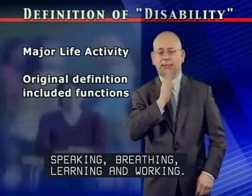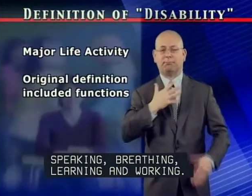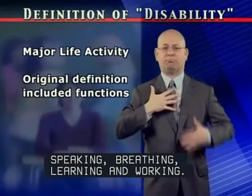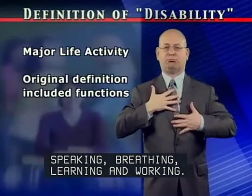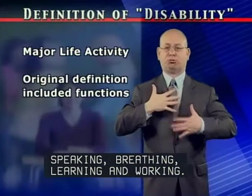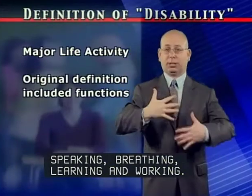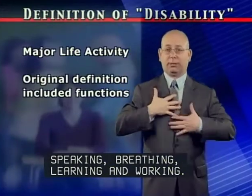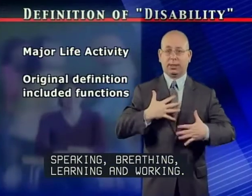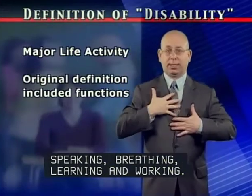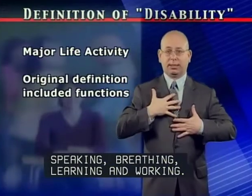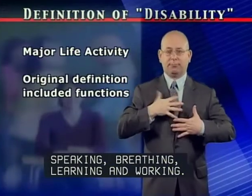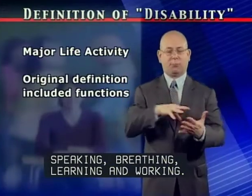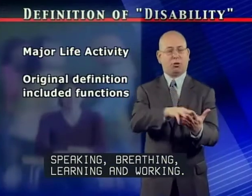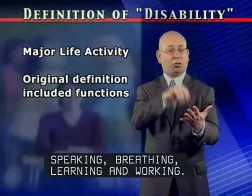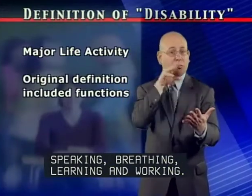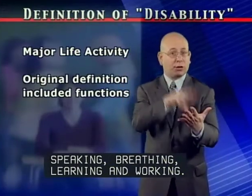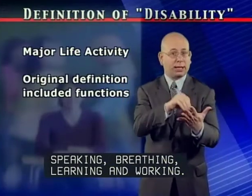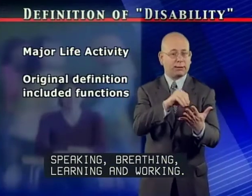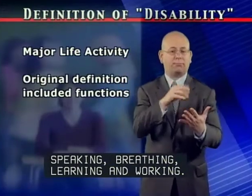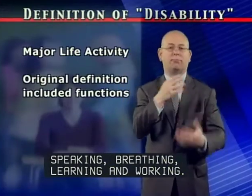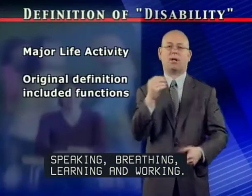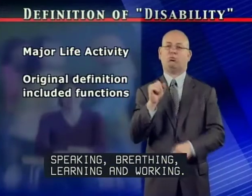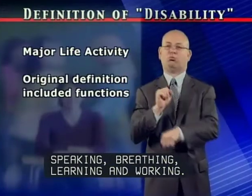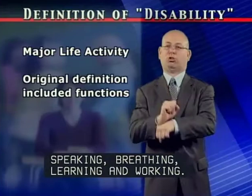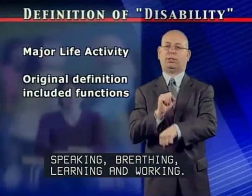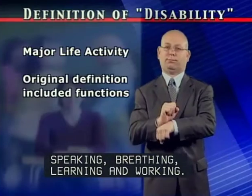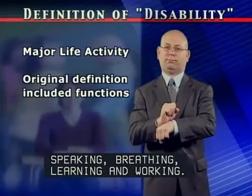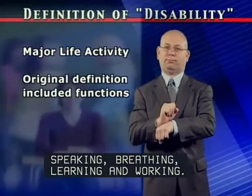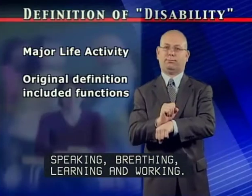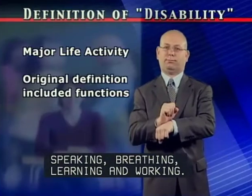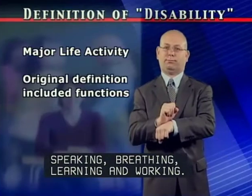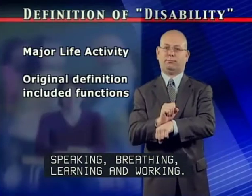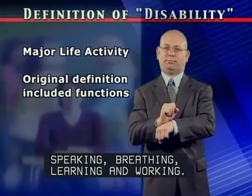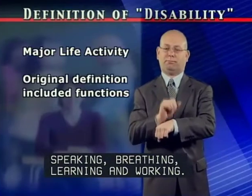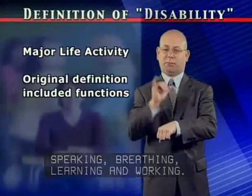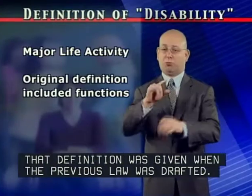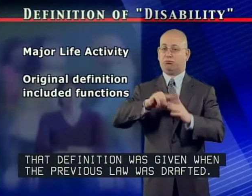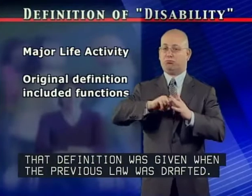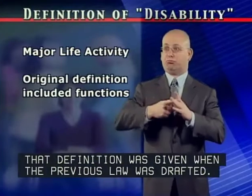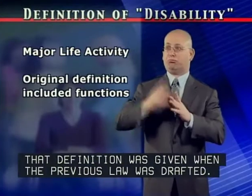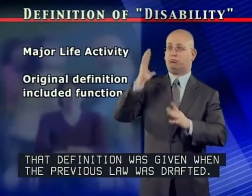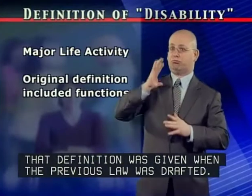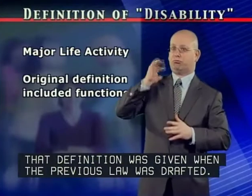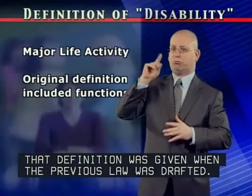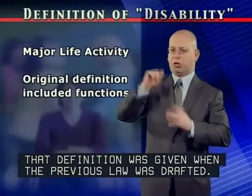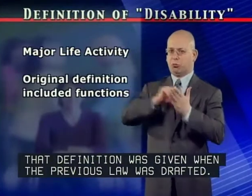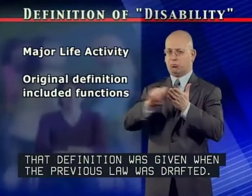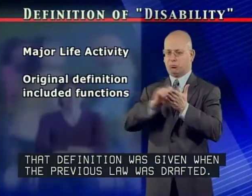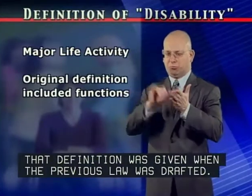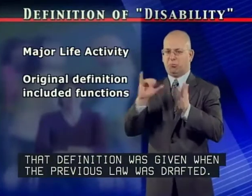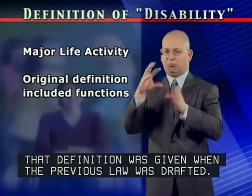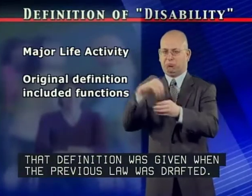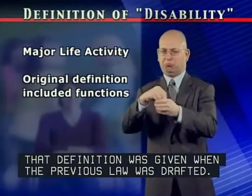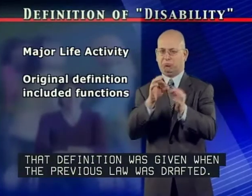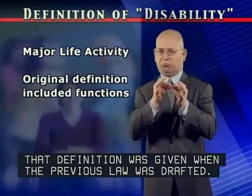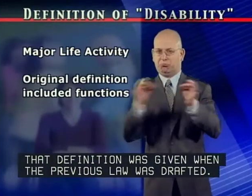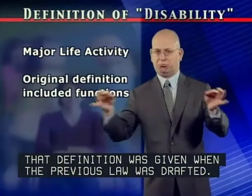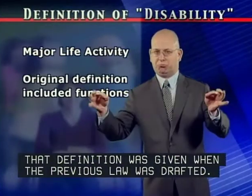speaking, breathing, learning, and working. That definition was given when the previous law